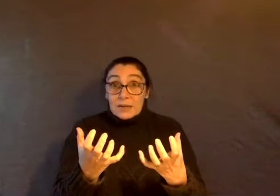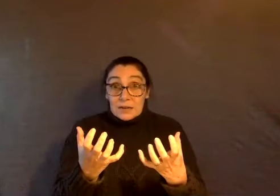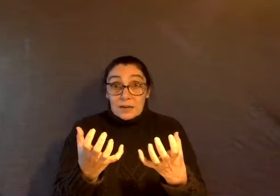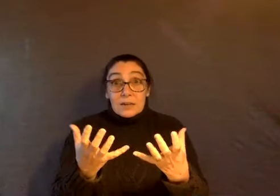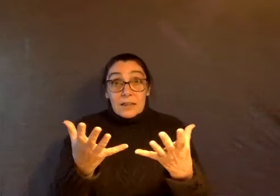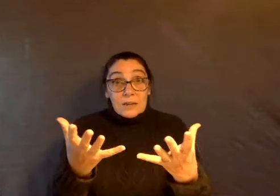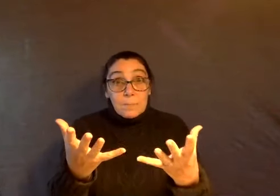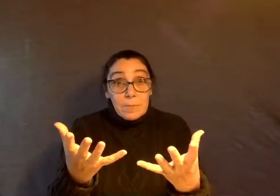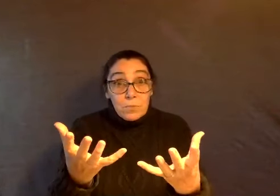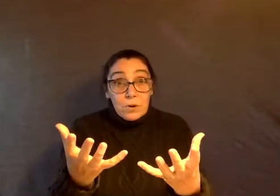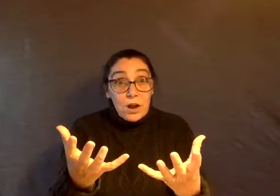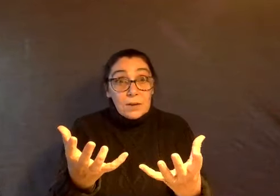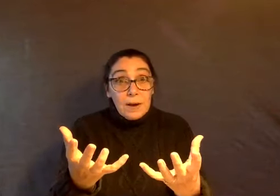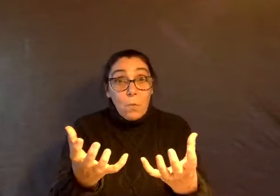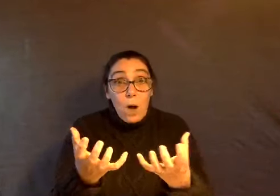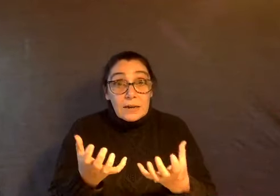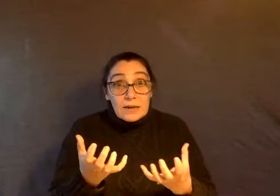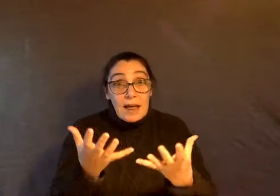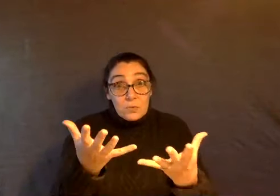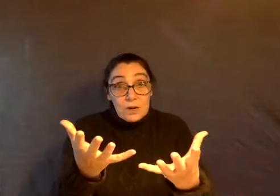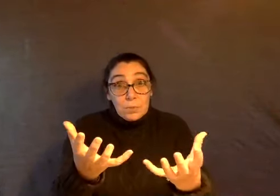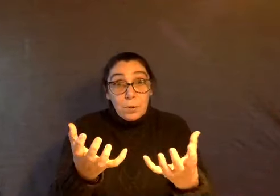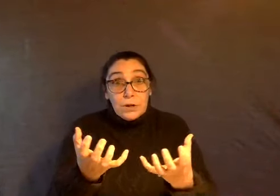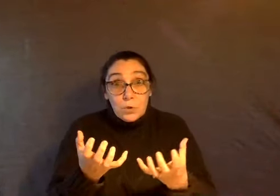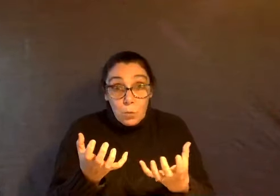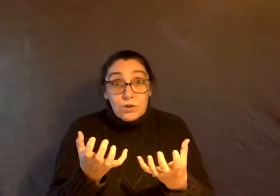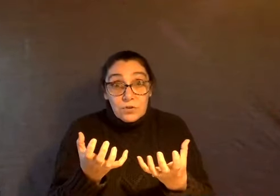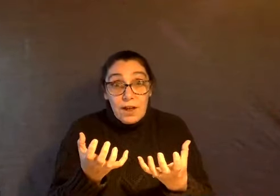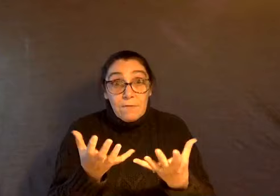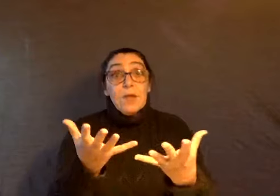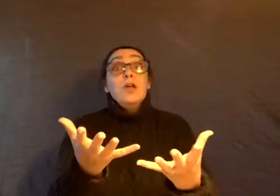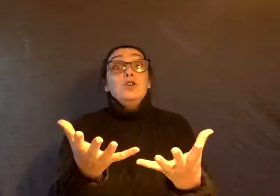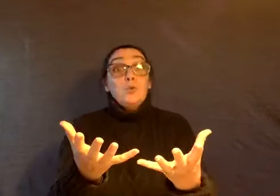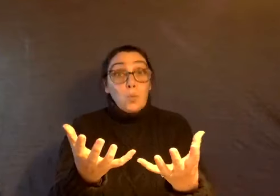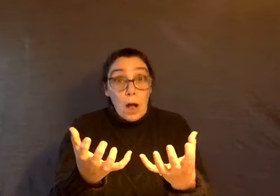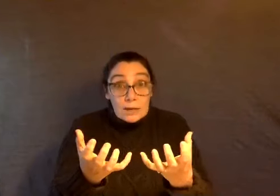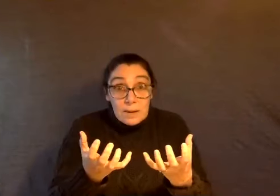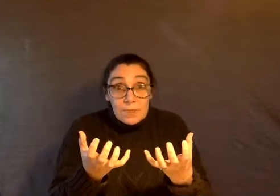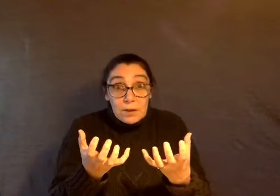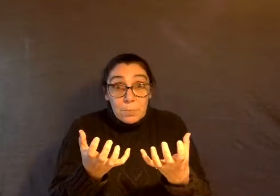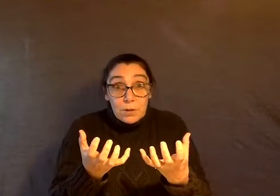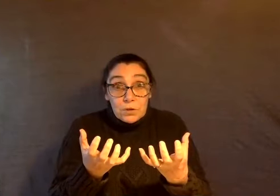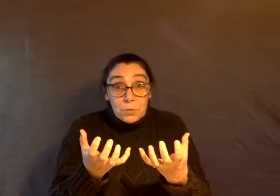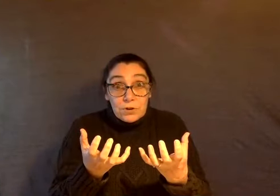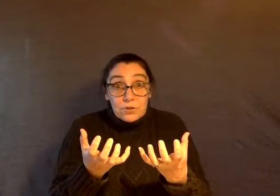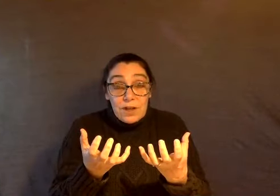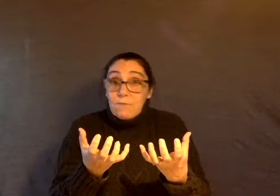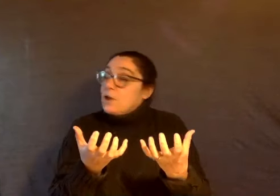Want. That's something, remember we talked about want last week. You pull it towards yourself. You want something, you pull it towards yourself.